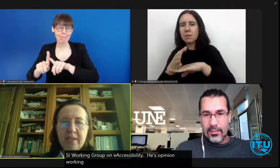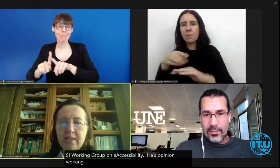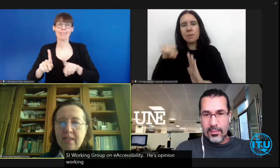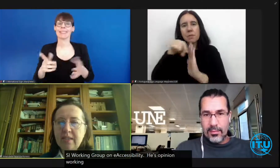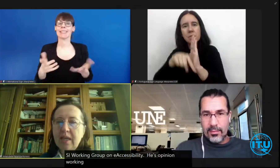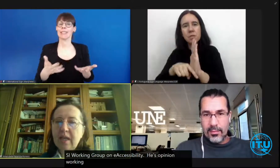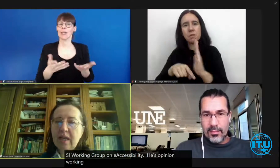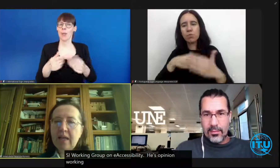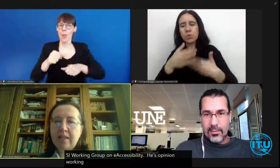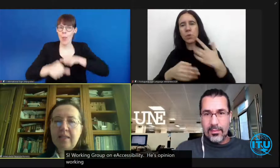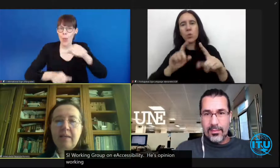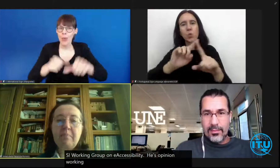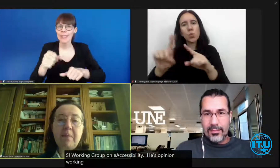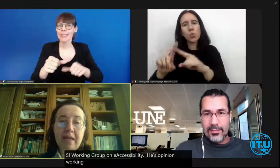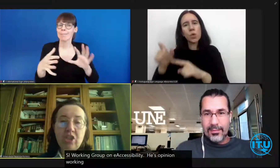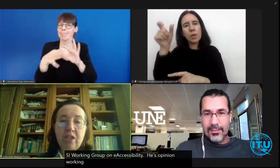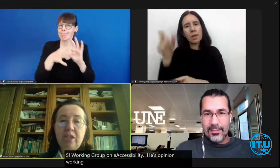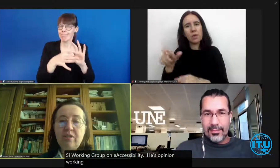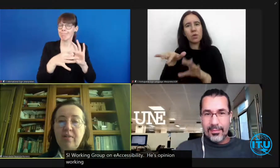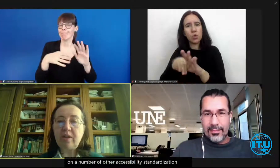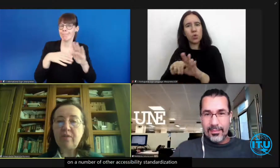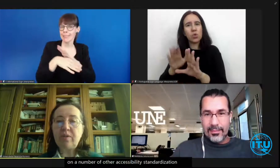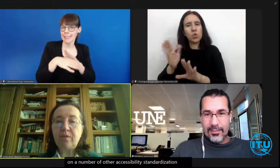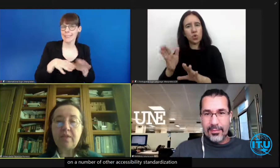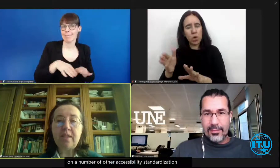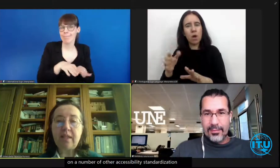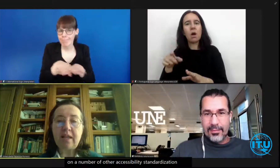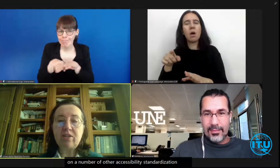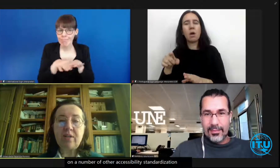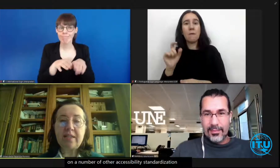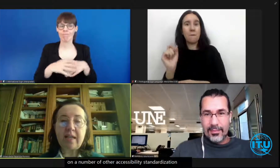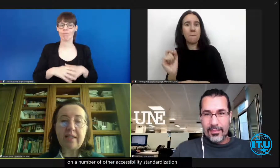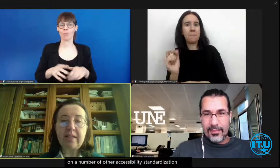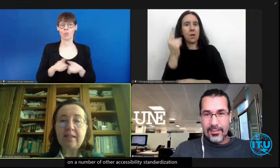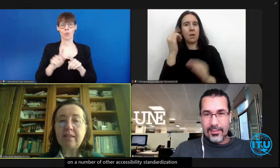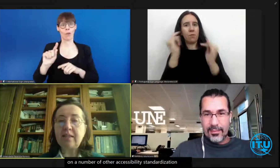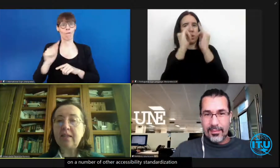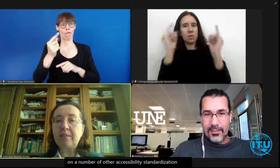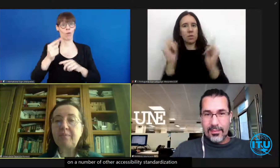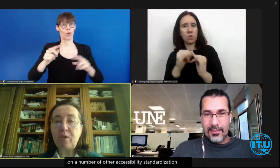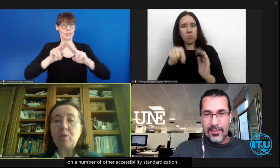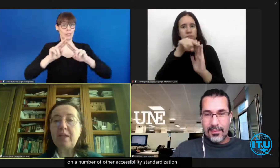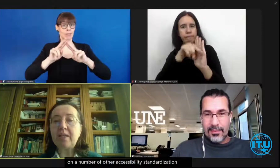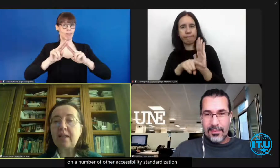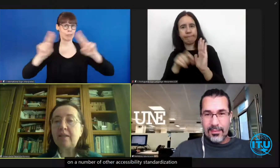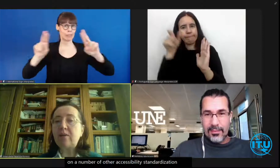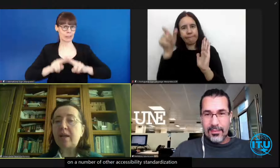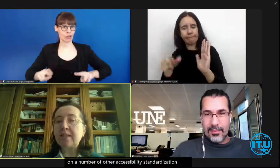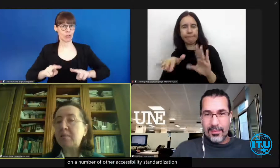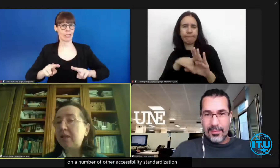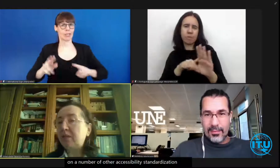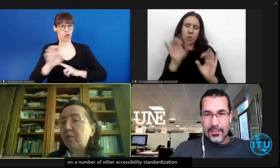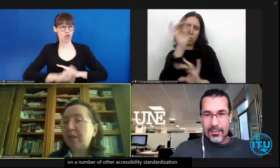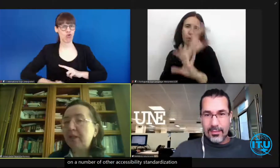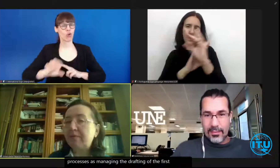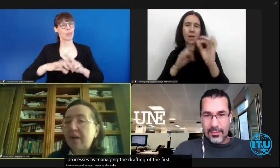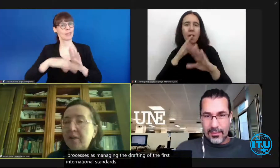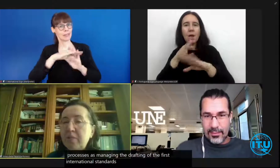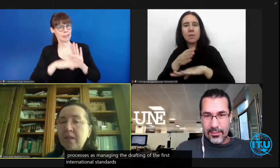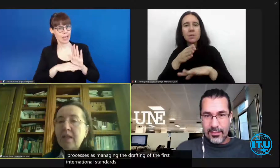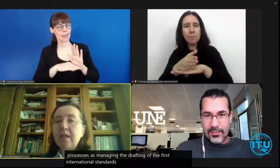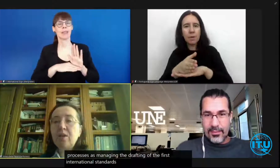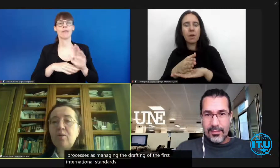standardization processes as managing the drafting of the first international standard, European standard on accessibility of the